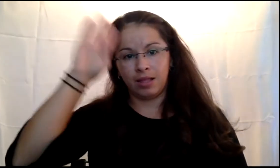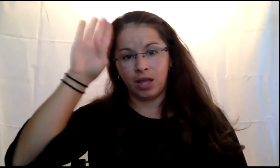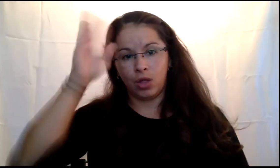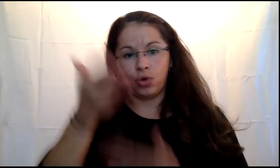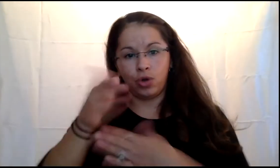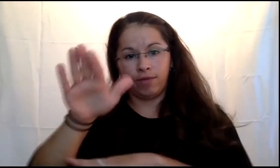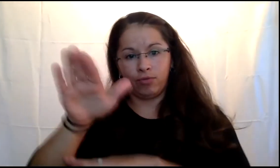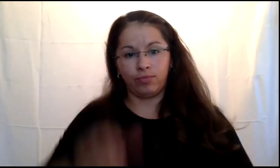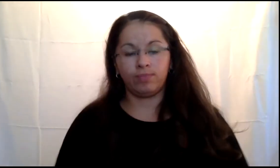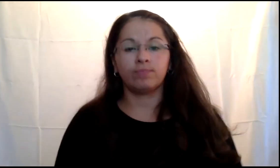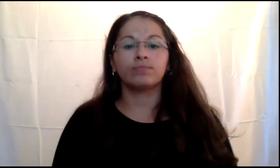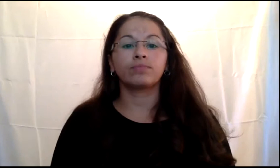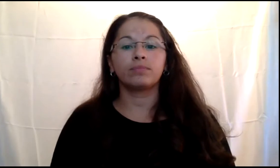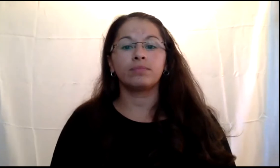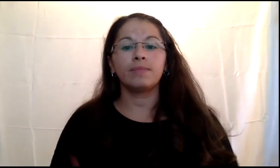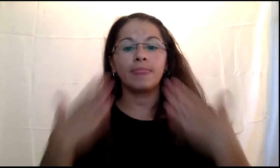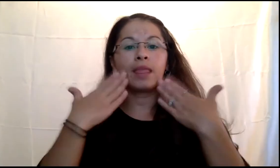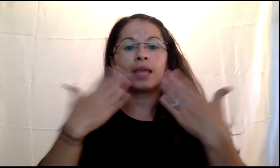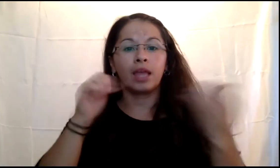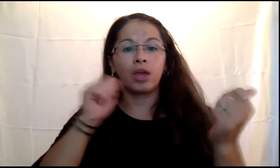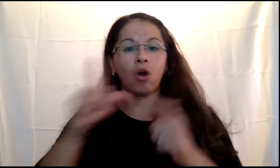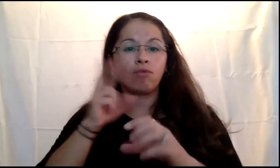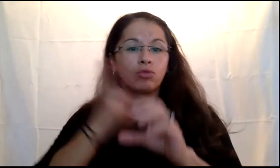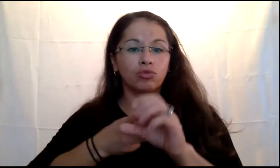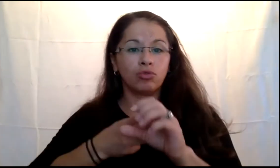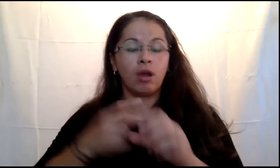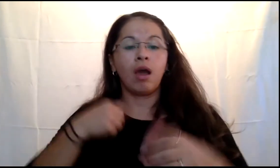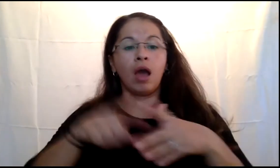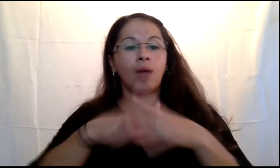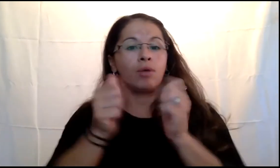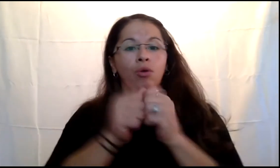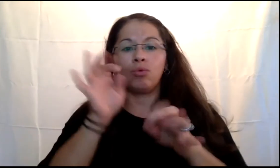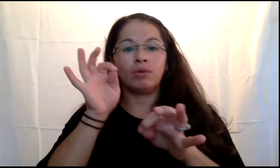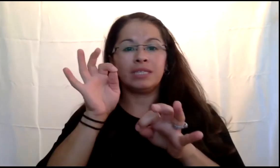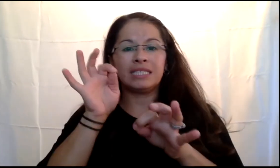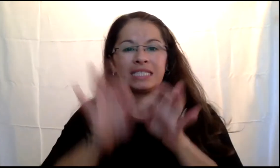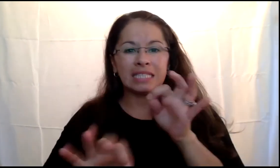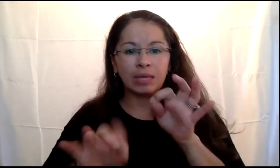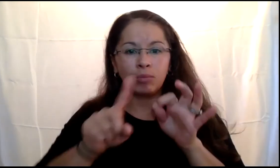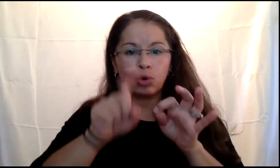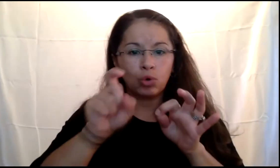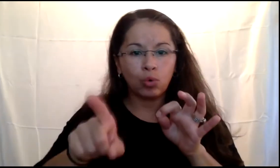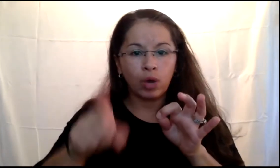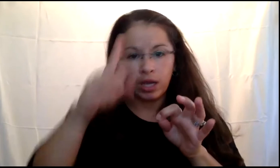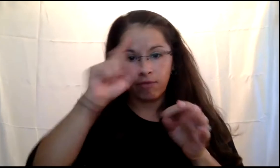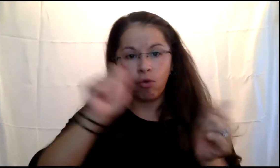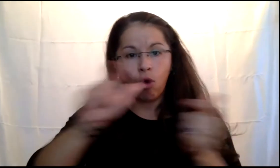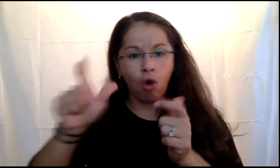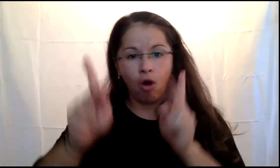Awesome. Thank you all for joining us. I'm going to start off with a pretty simple question for our panelists, and feel free to jump in as